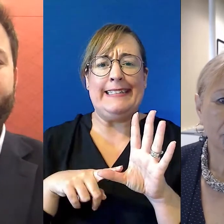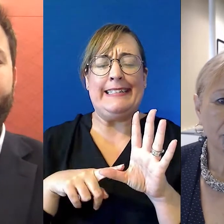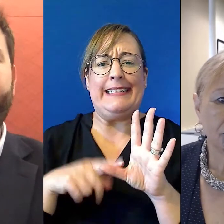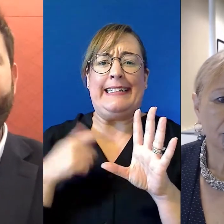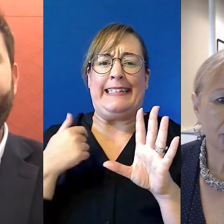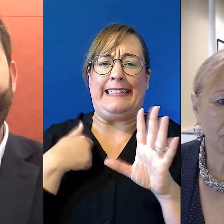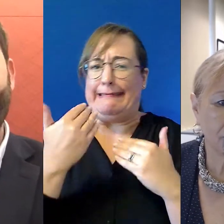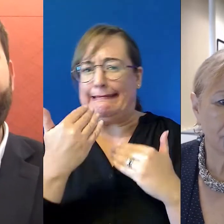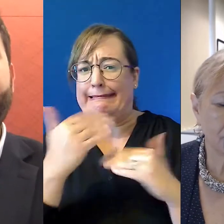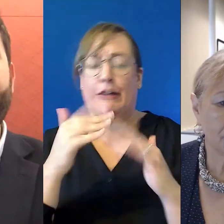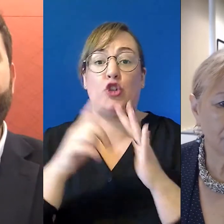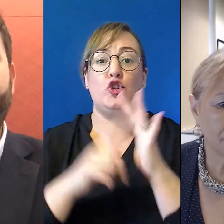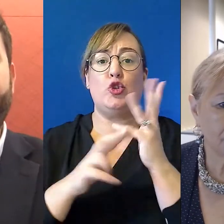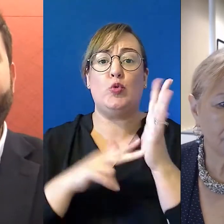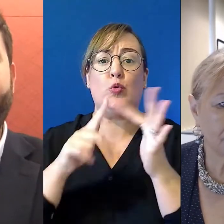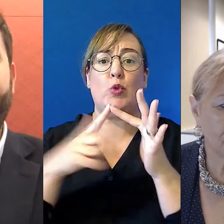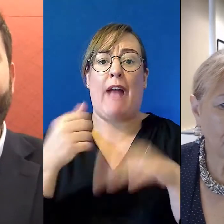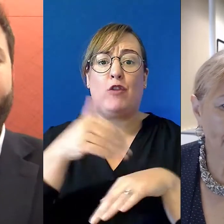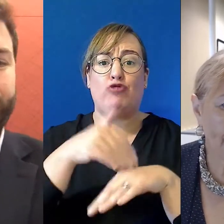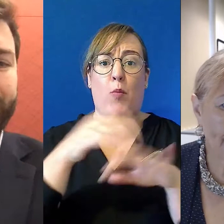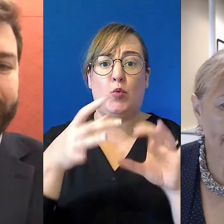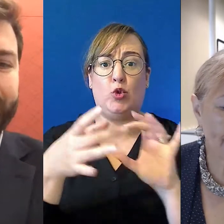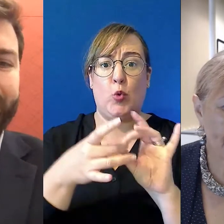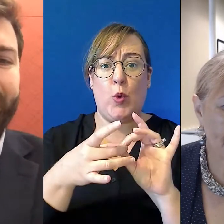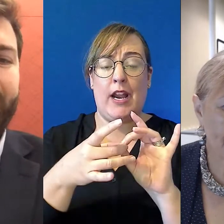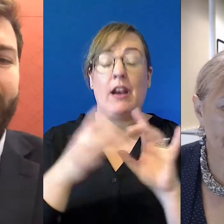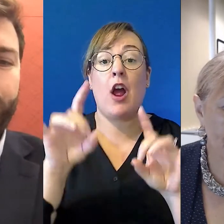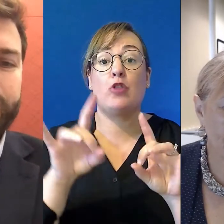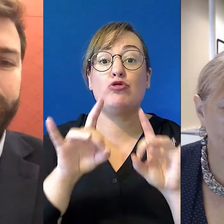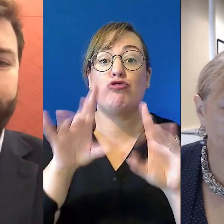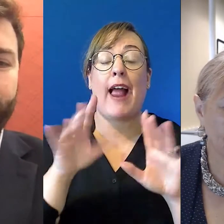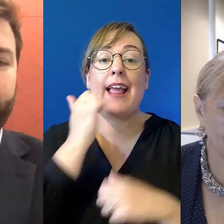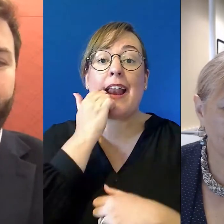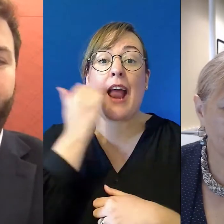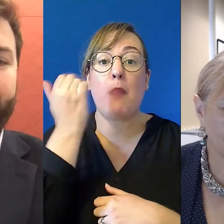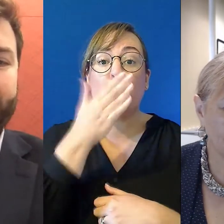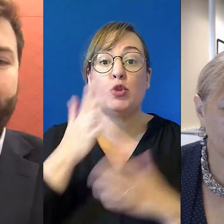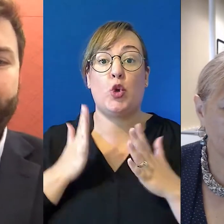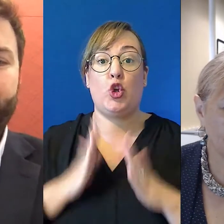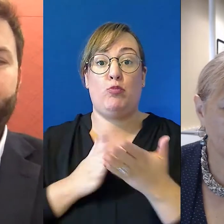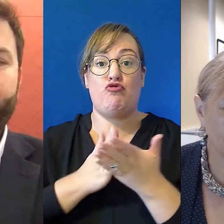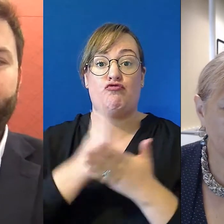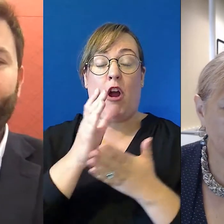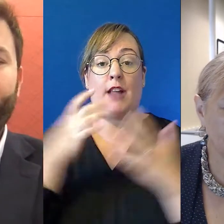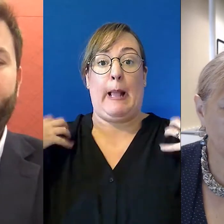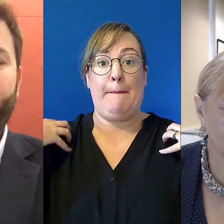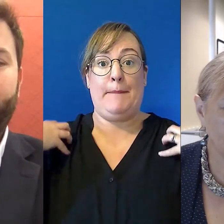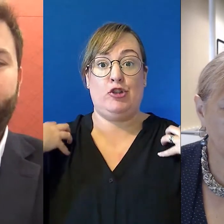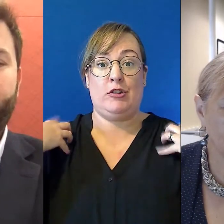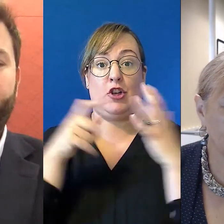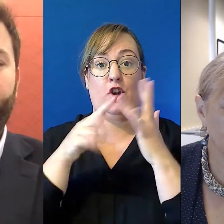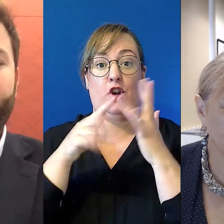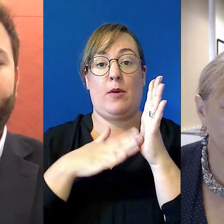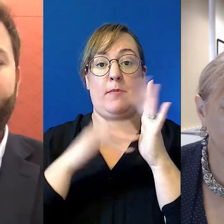restraining June Oscar from joining us, the Australian Aboriginal Human Rights Commissioner, but she will be with